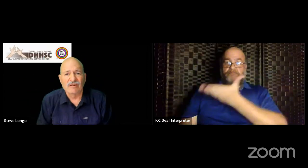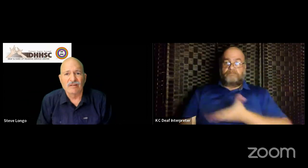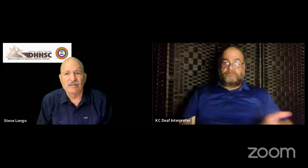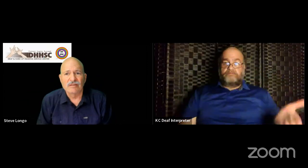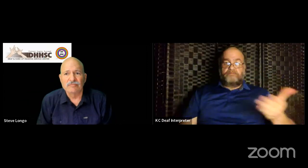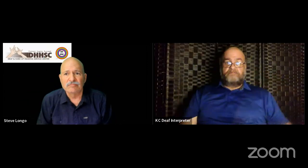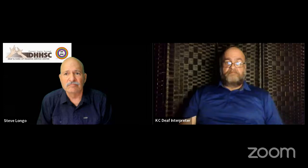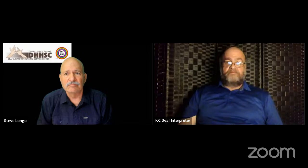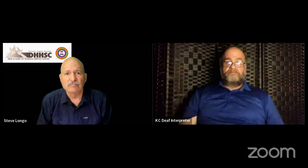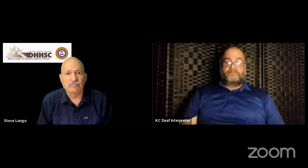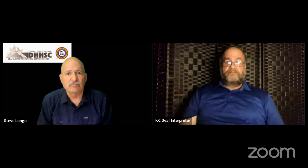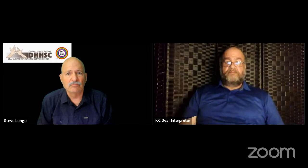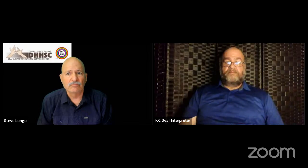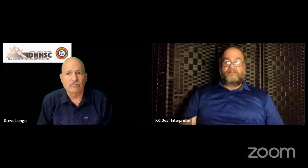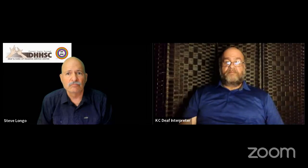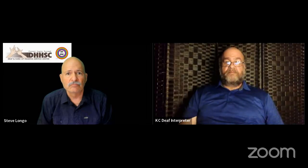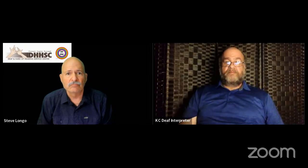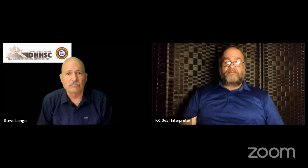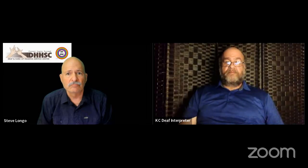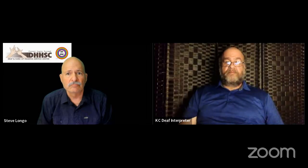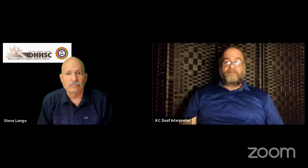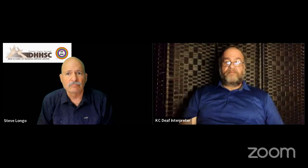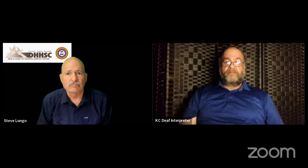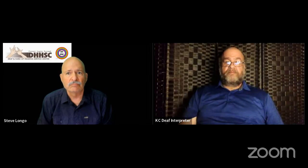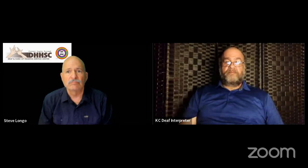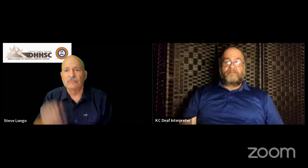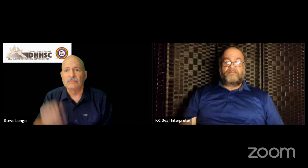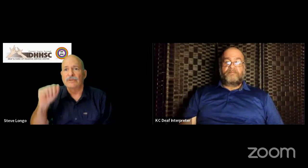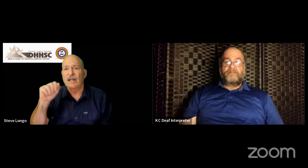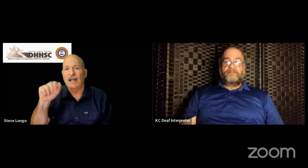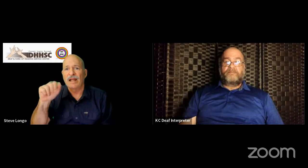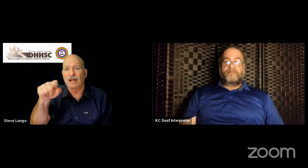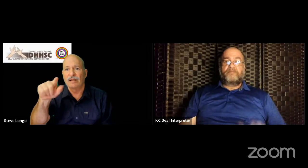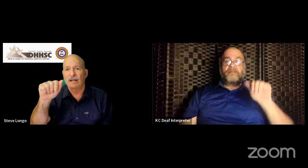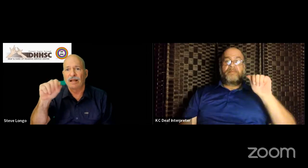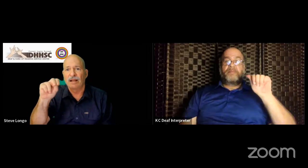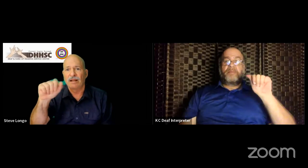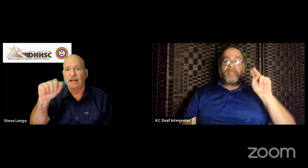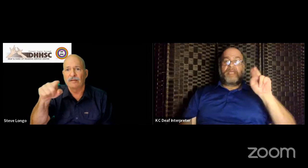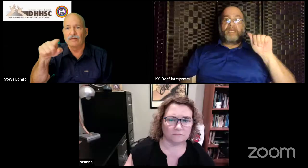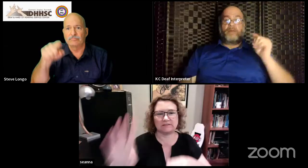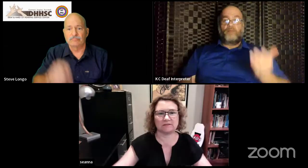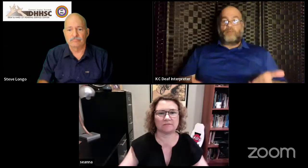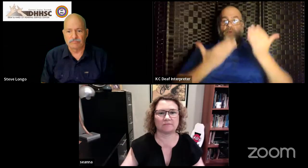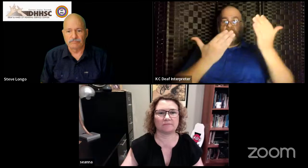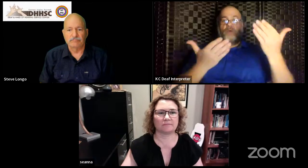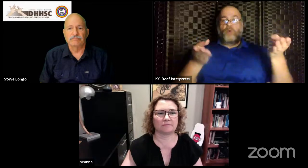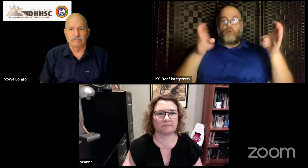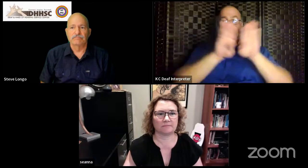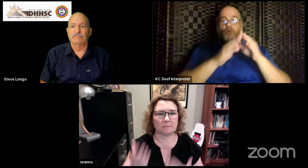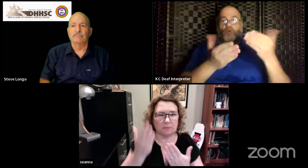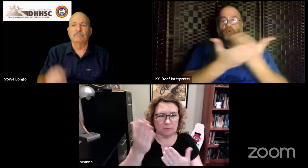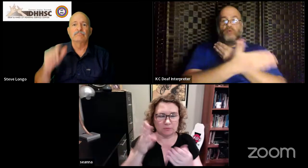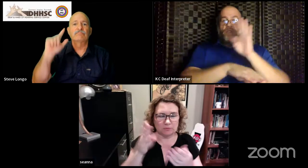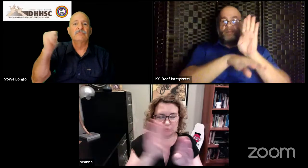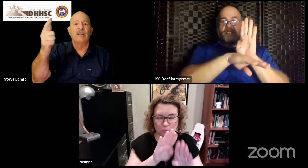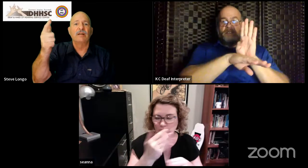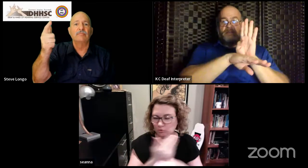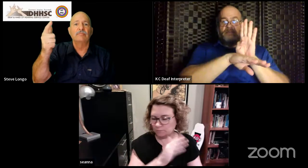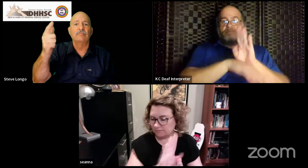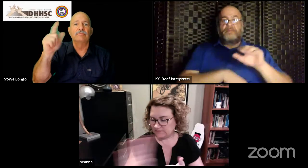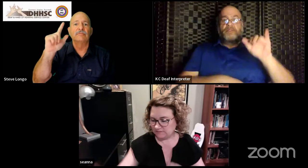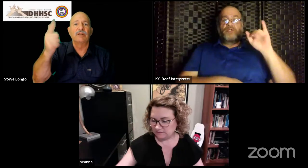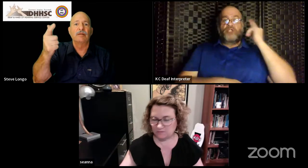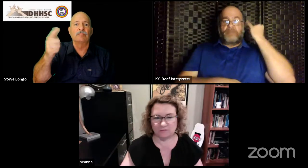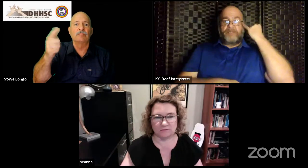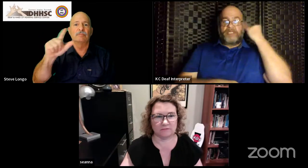motion to close new business? I will entertain a motion to close new business. Anna